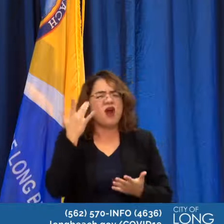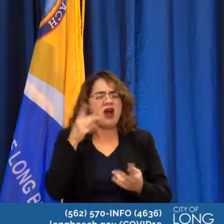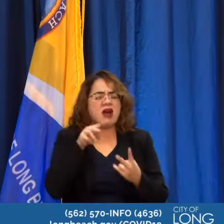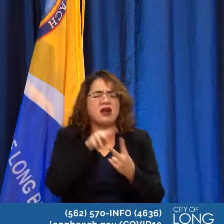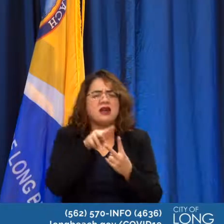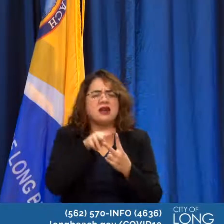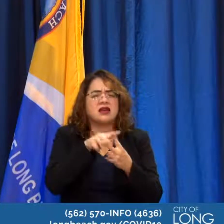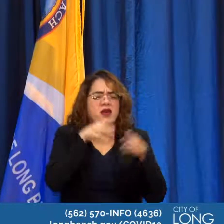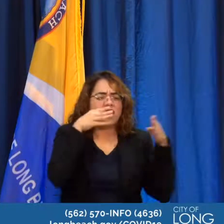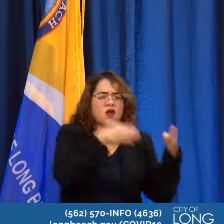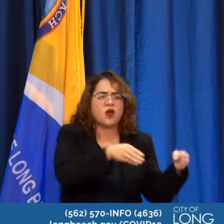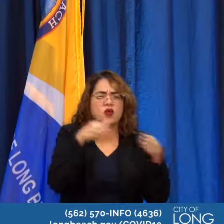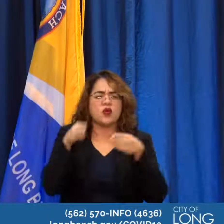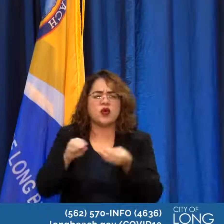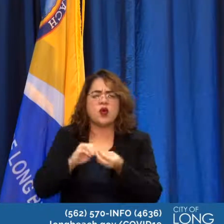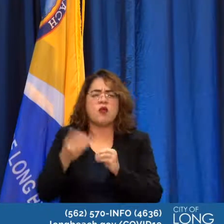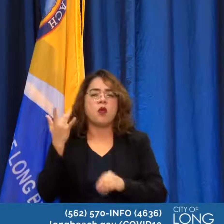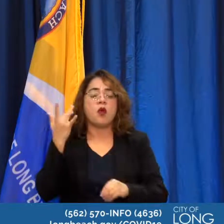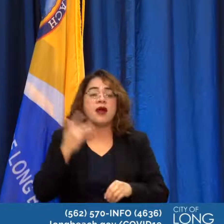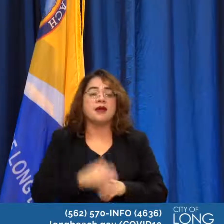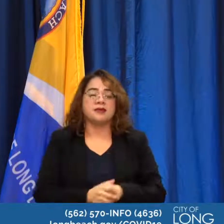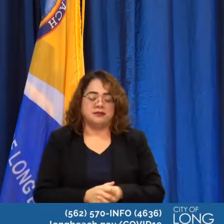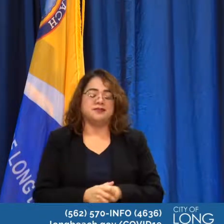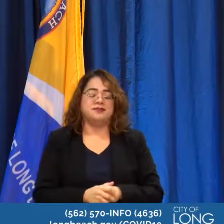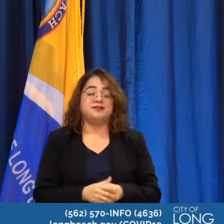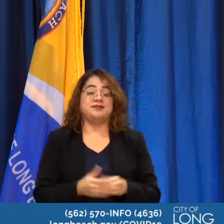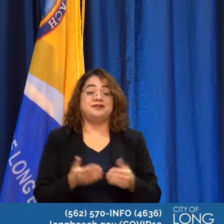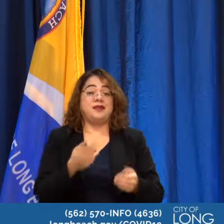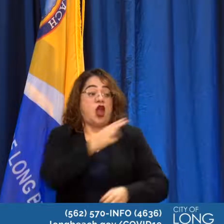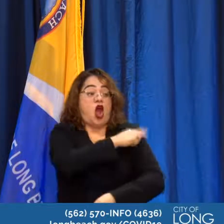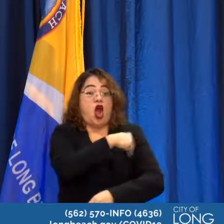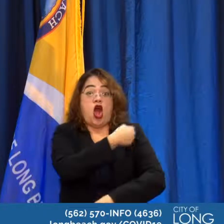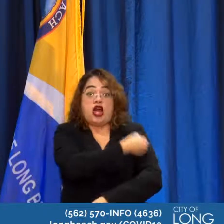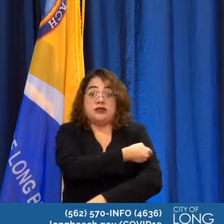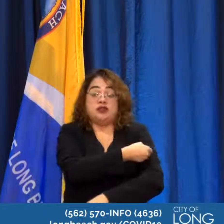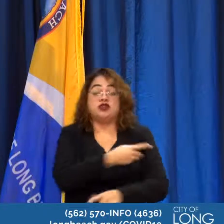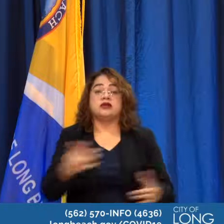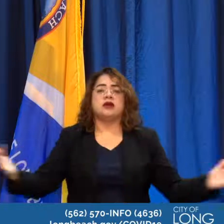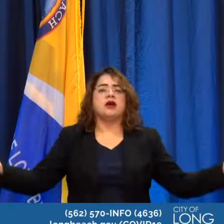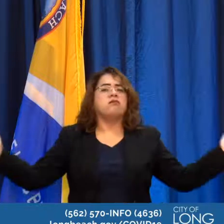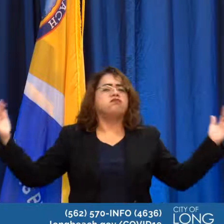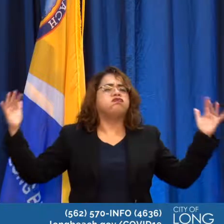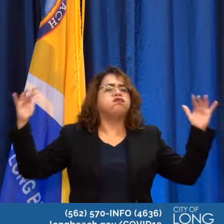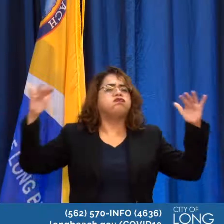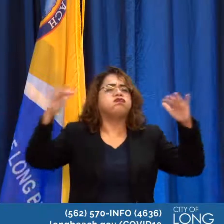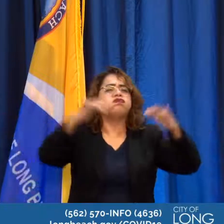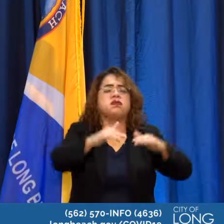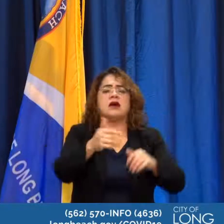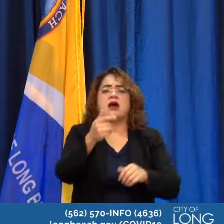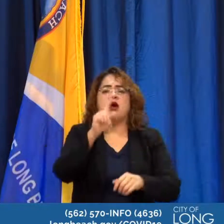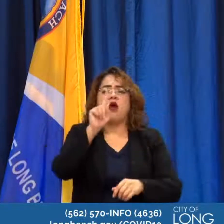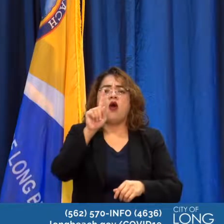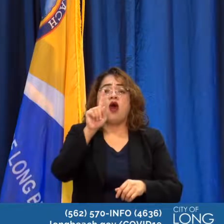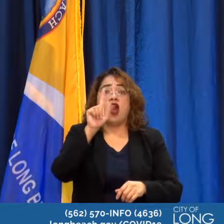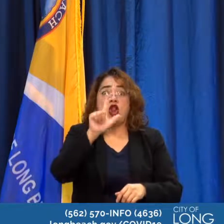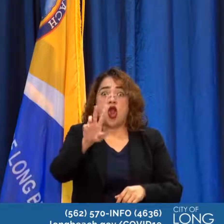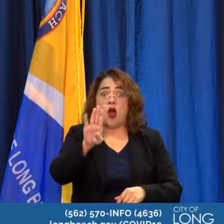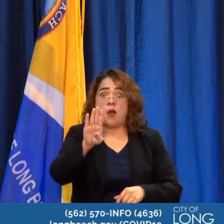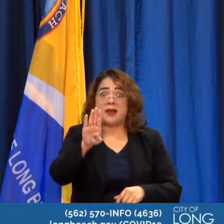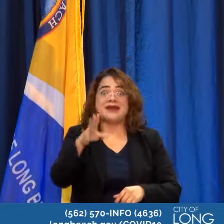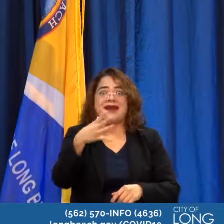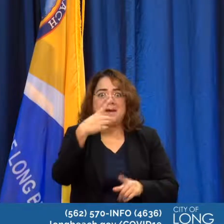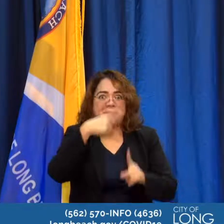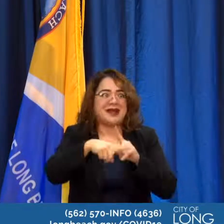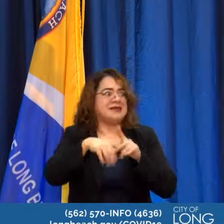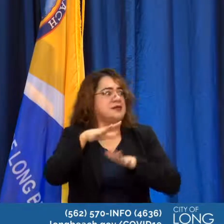important? Folks in our hospitals are from everywhere. We can't just track the Long